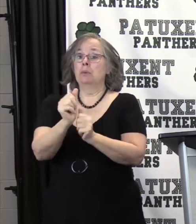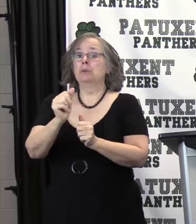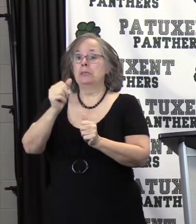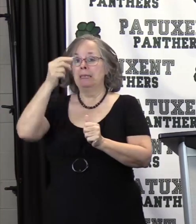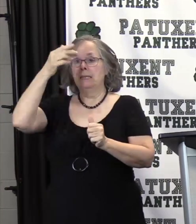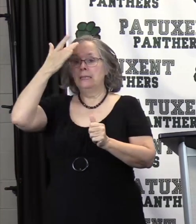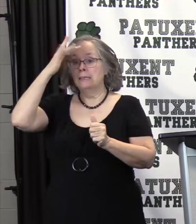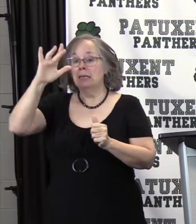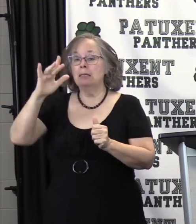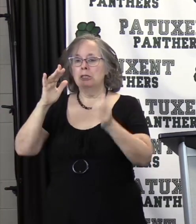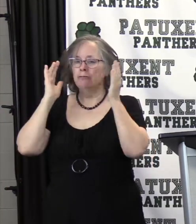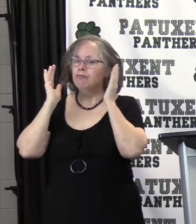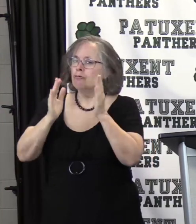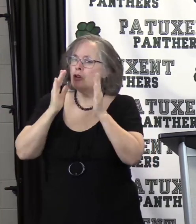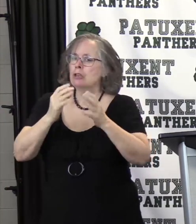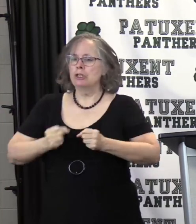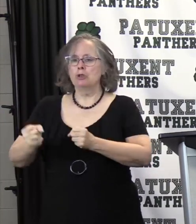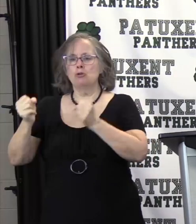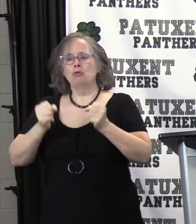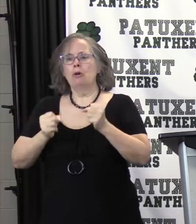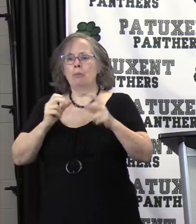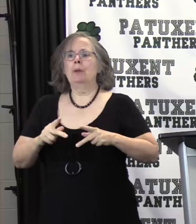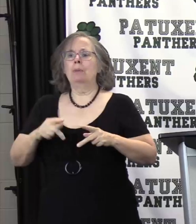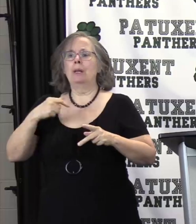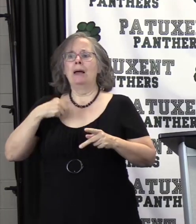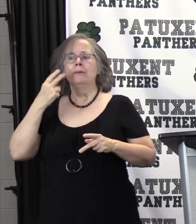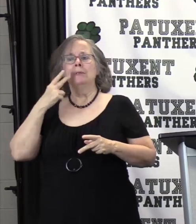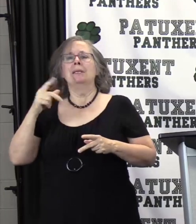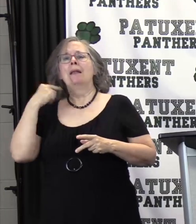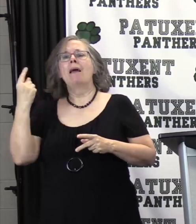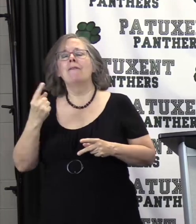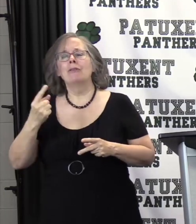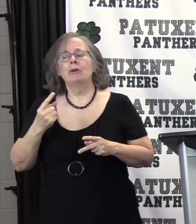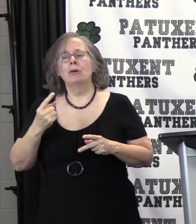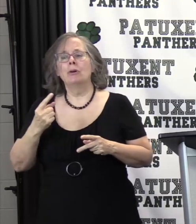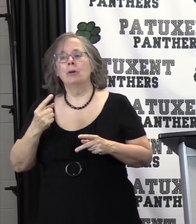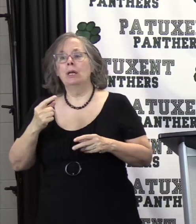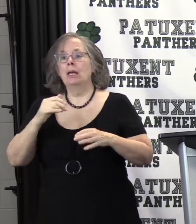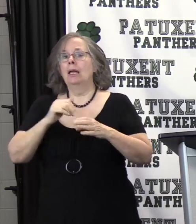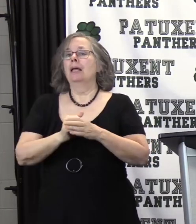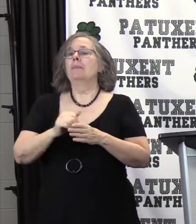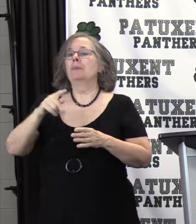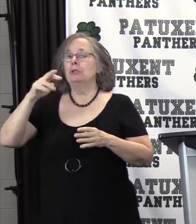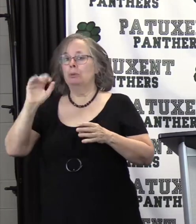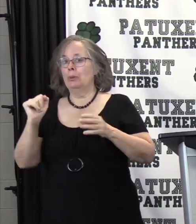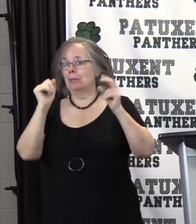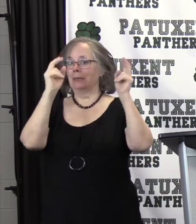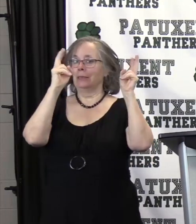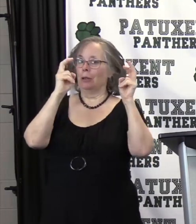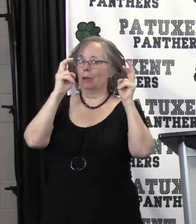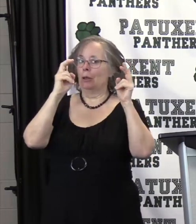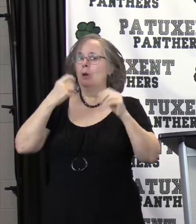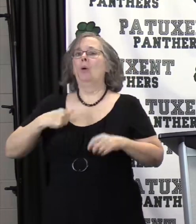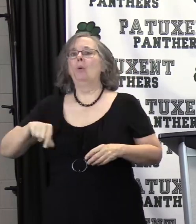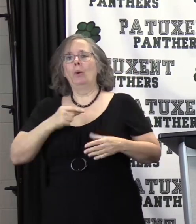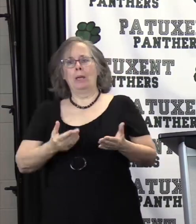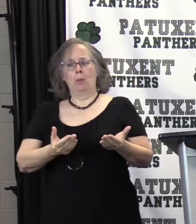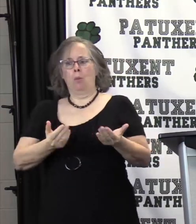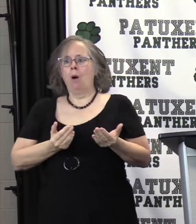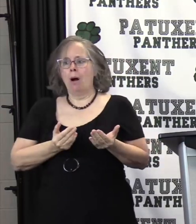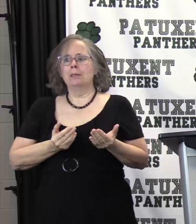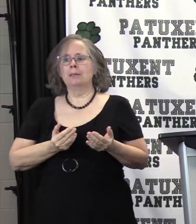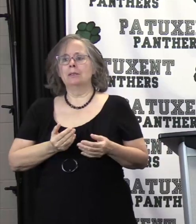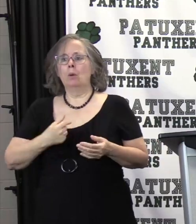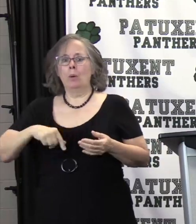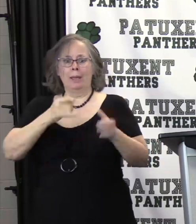intelligent, dedicated, and strong people I have seen. And in the words of Mr. Price, we want. We